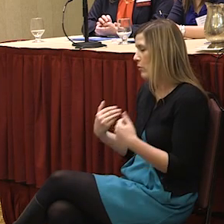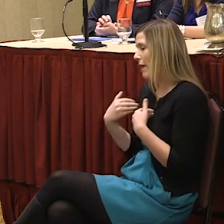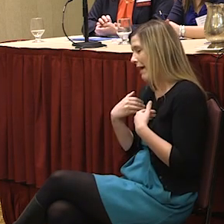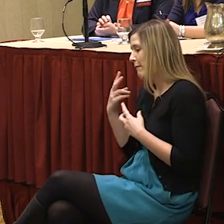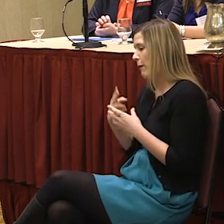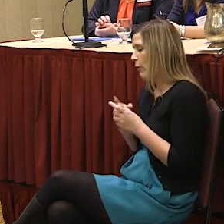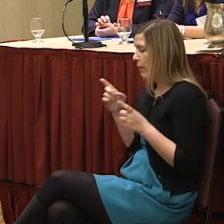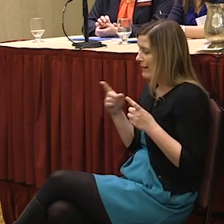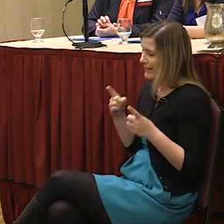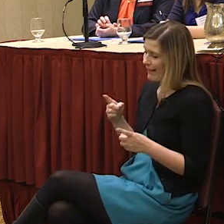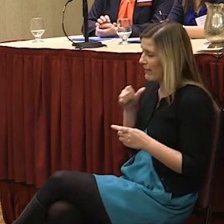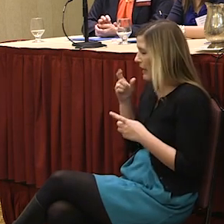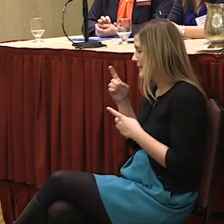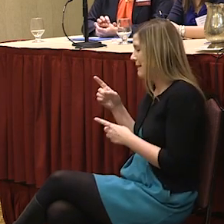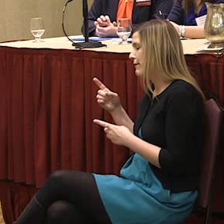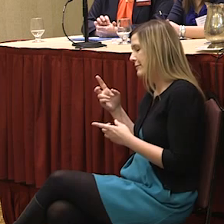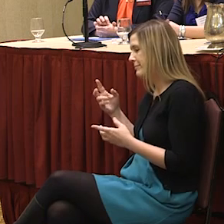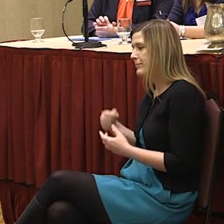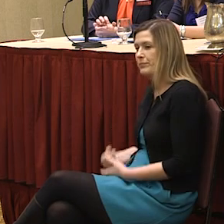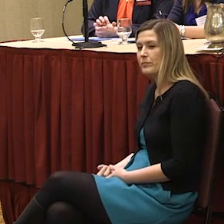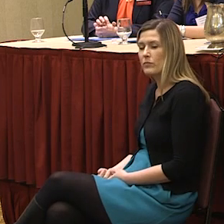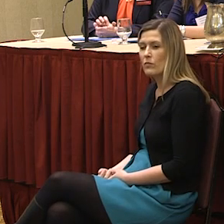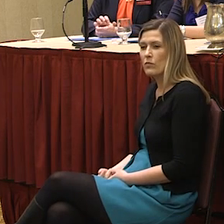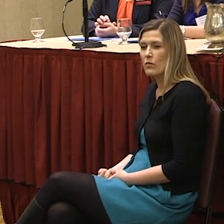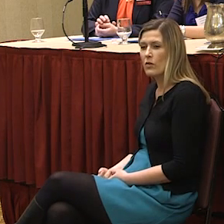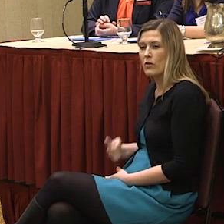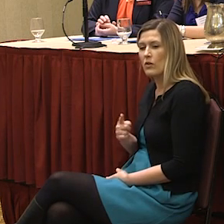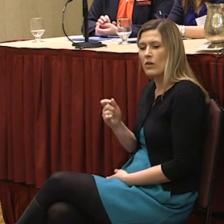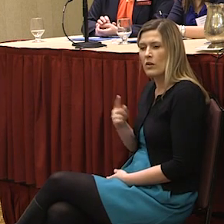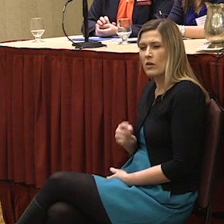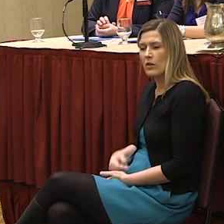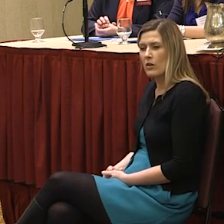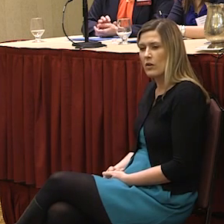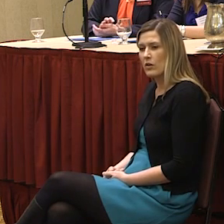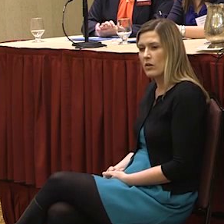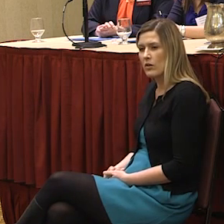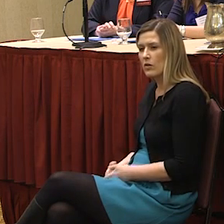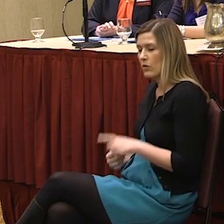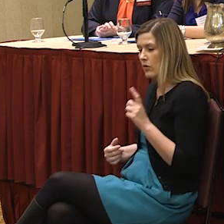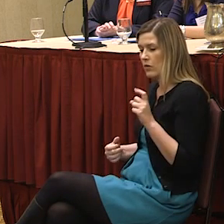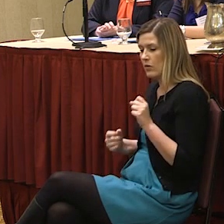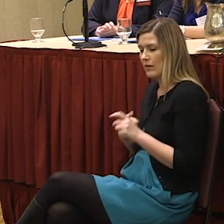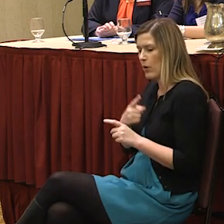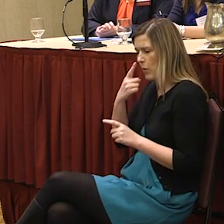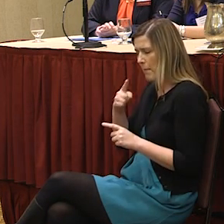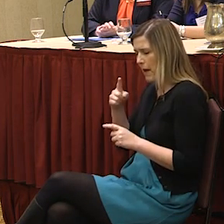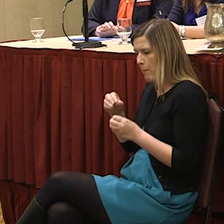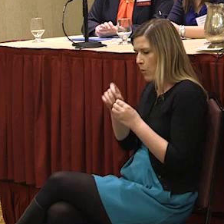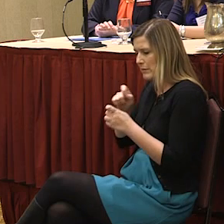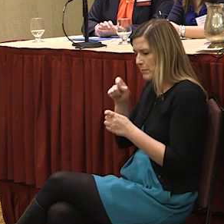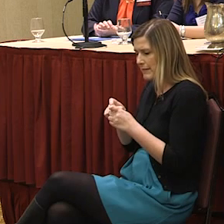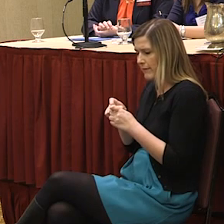well. Many. Yes, you had a question? Yes, I think it's Ms. Ariza. Can you be more specific